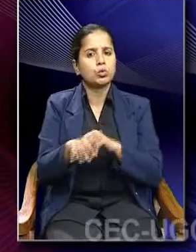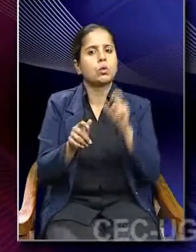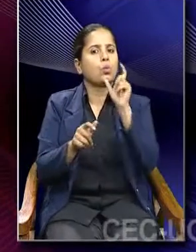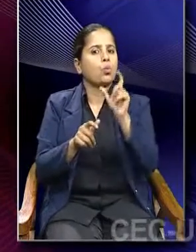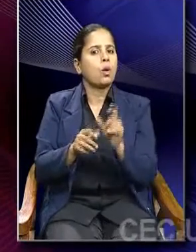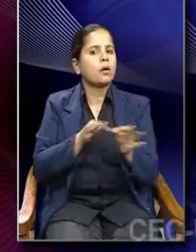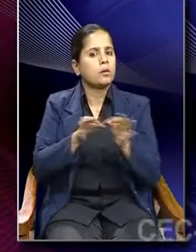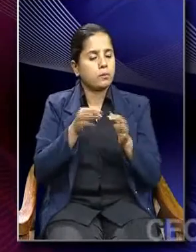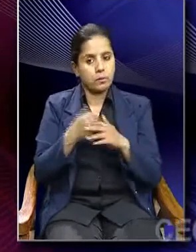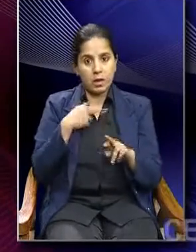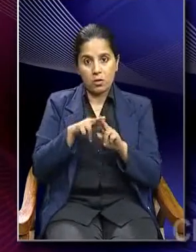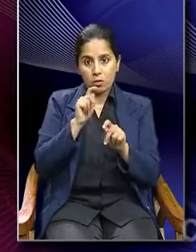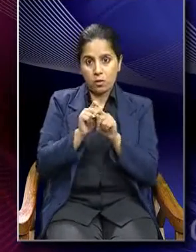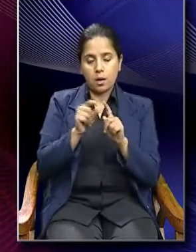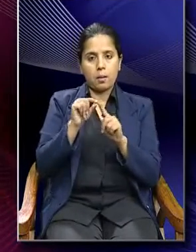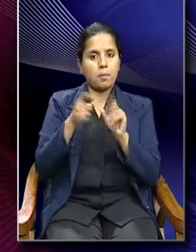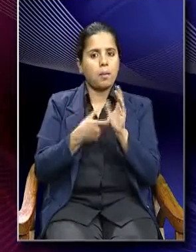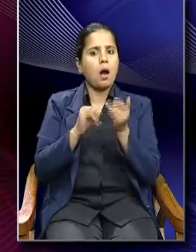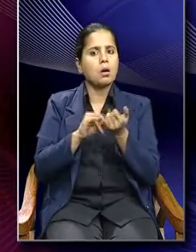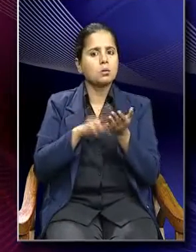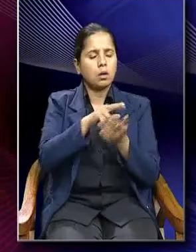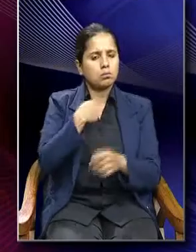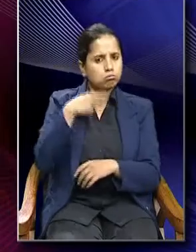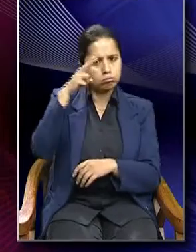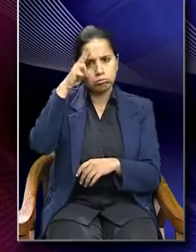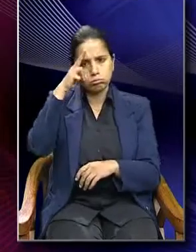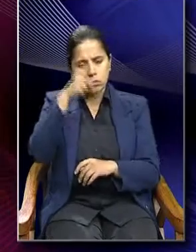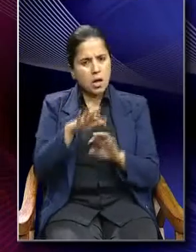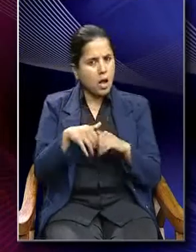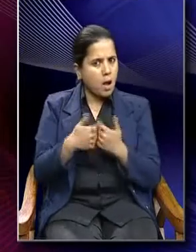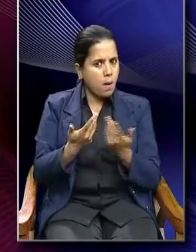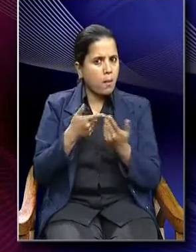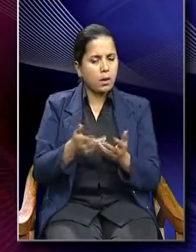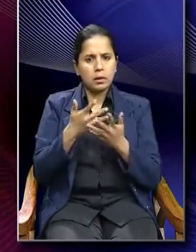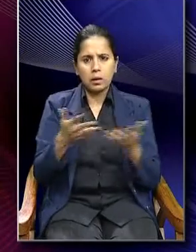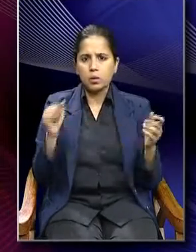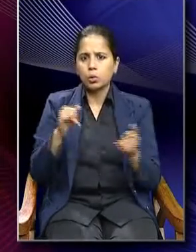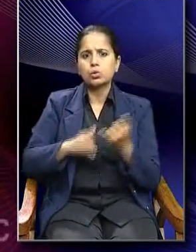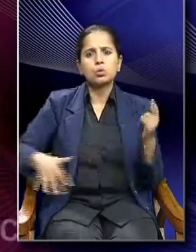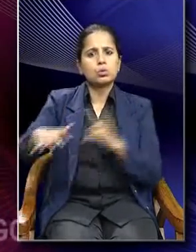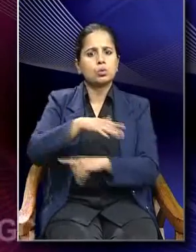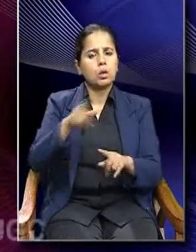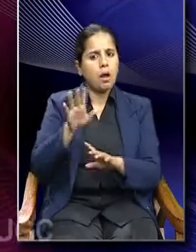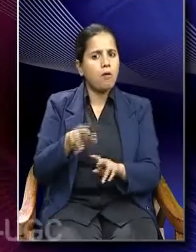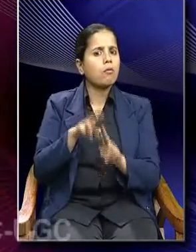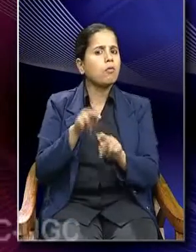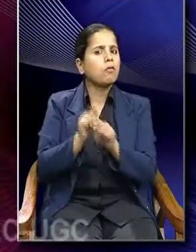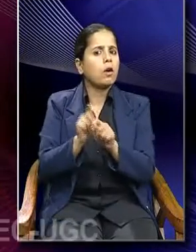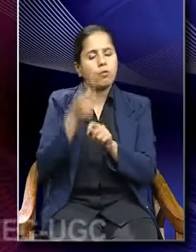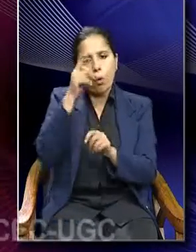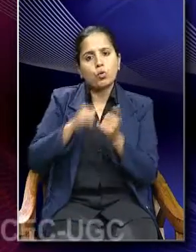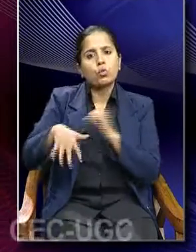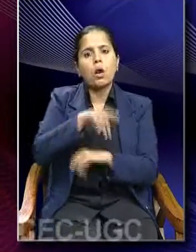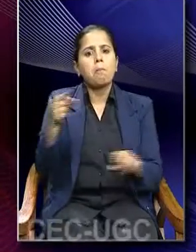a functionalist, Parsons was concerned with how elements of society were functional for a